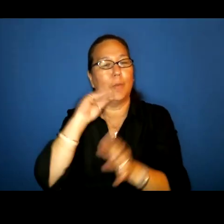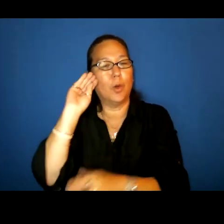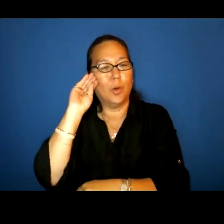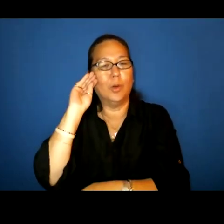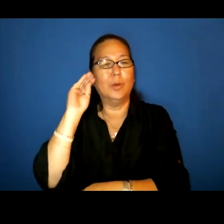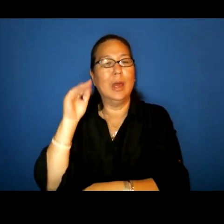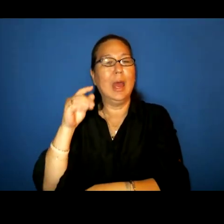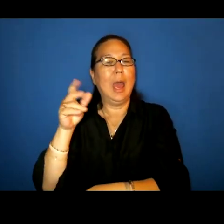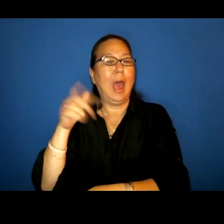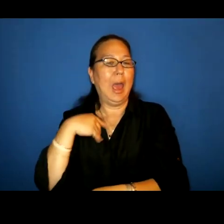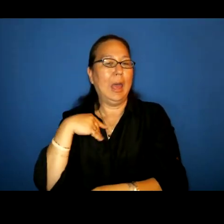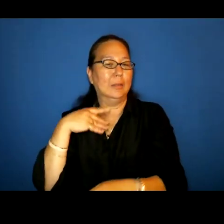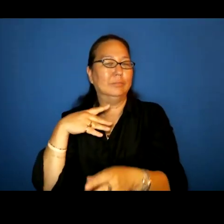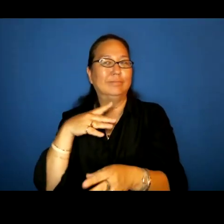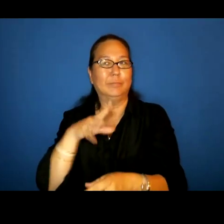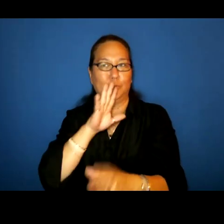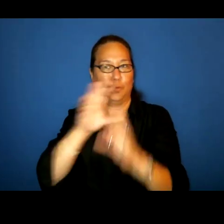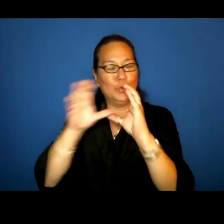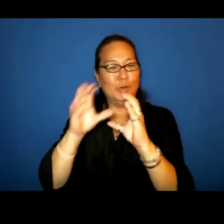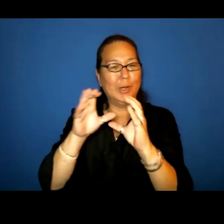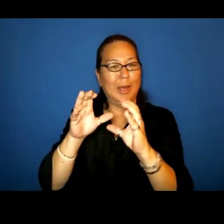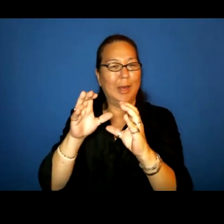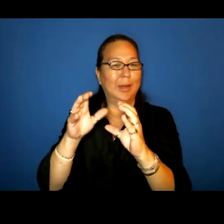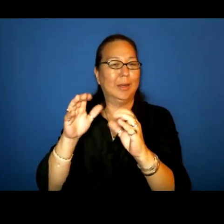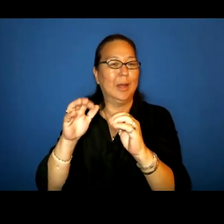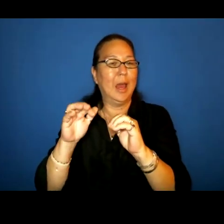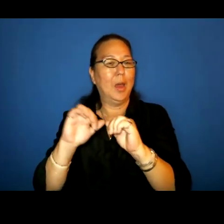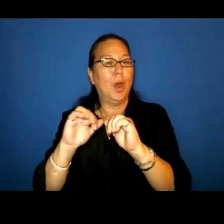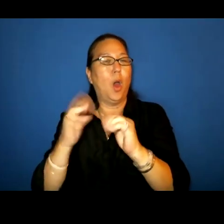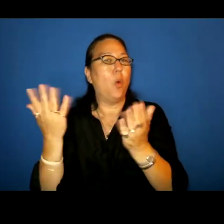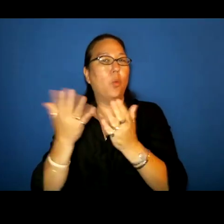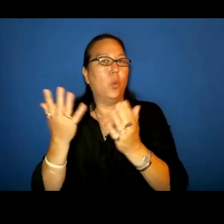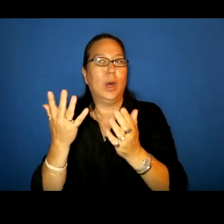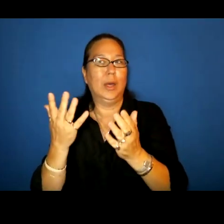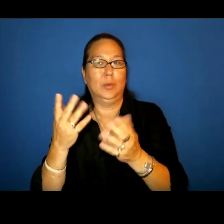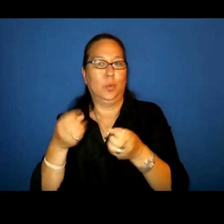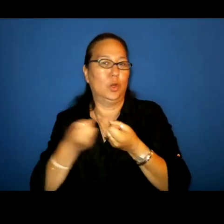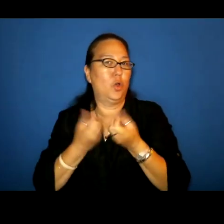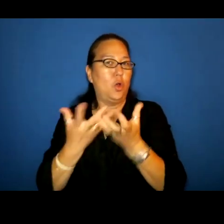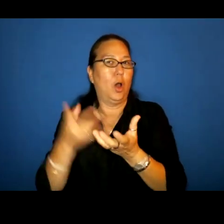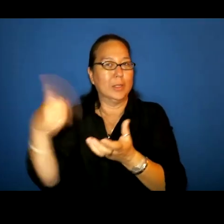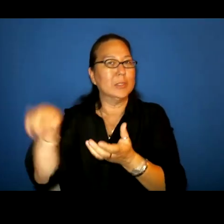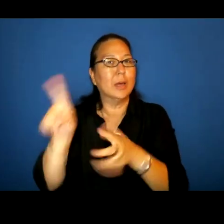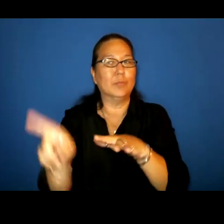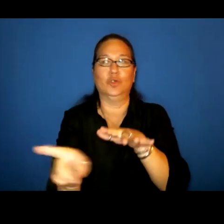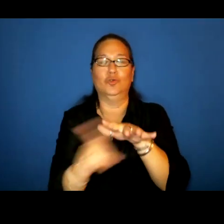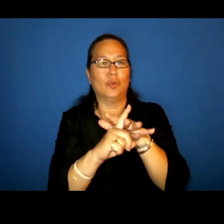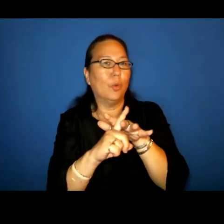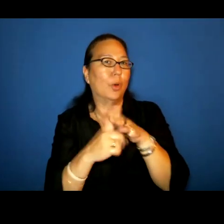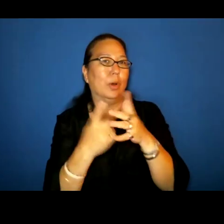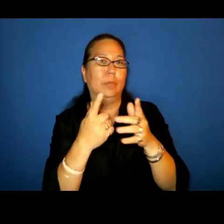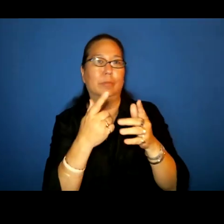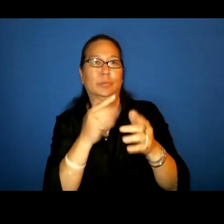school regularly. And, I'll talk a little bit more, but it ranged from sometimes they're contributing financially to the household and they need to